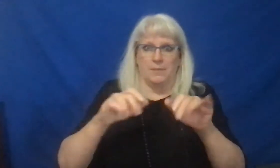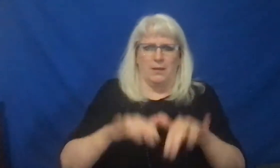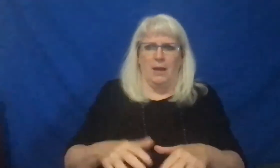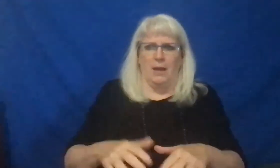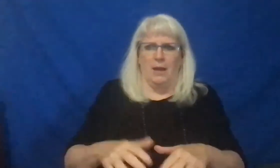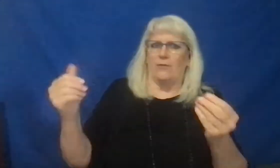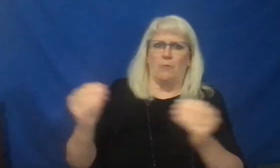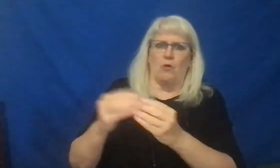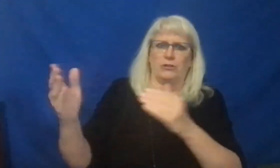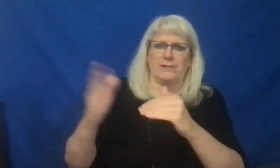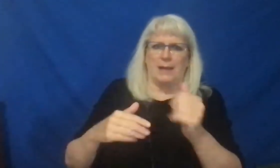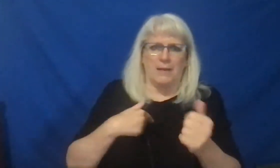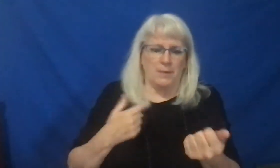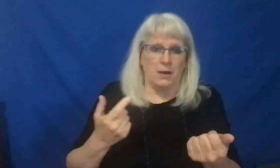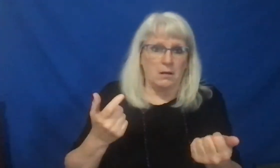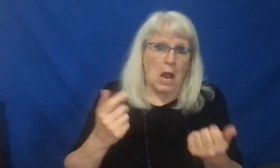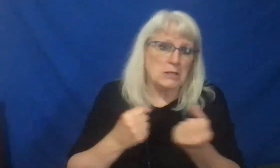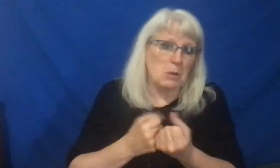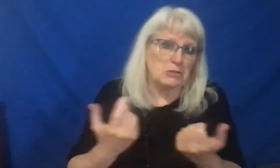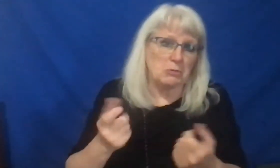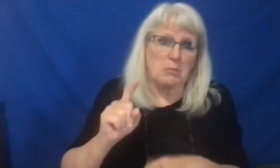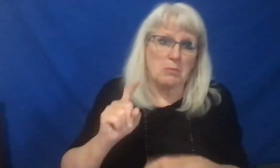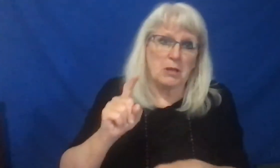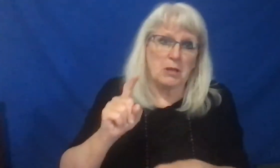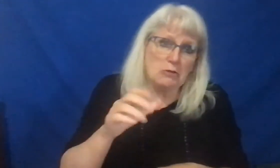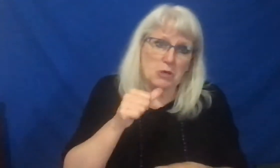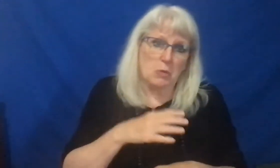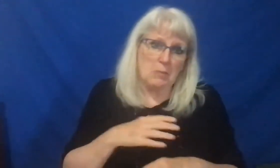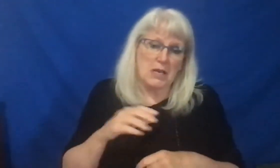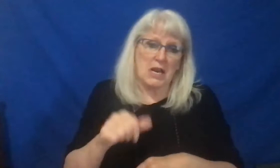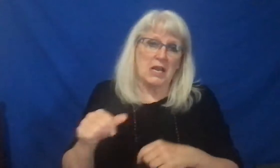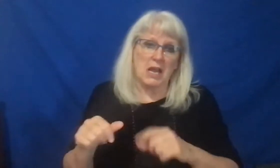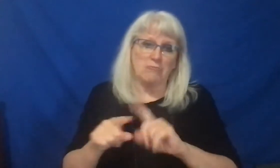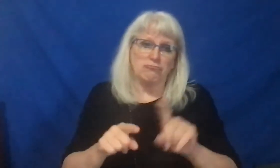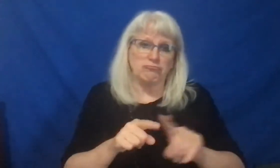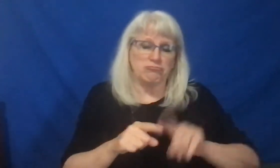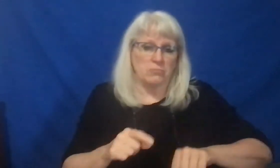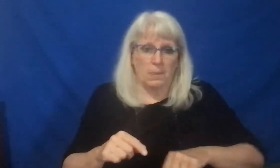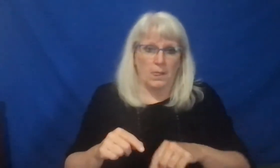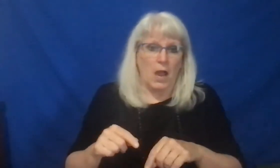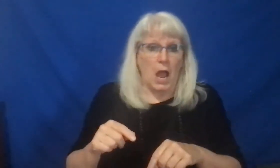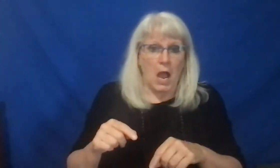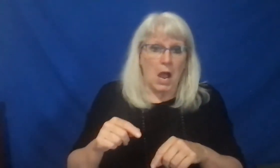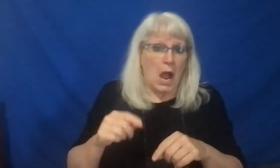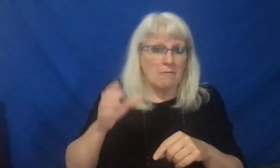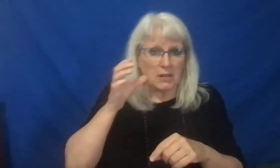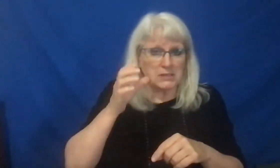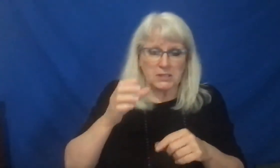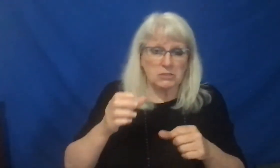about 100 women in AA, and I've heard lots of fifth steps, and most of those women are under 30, many in their